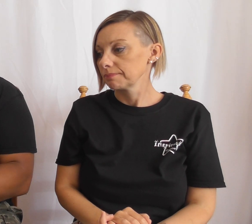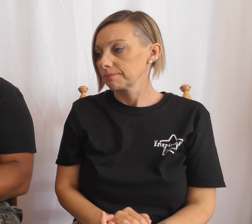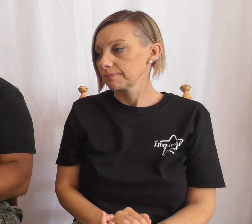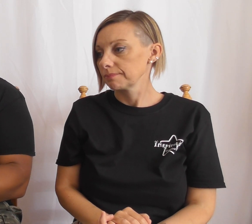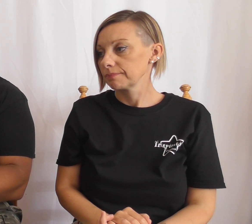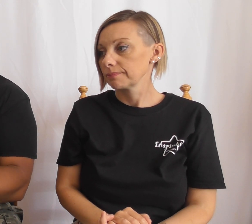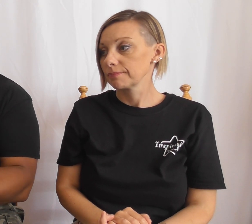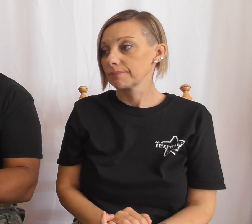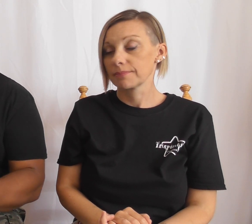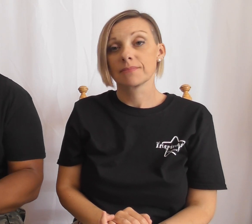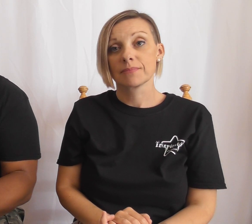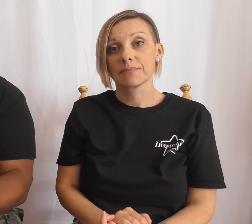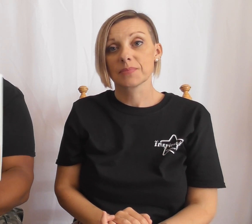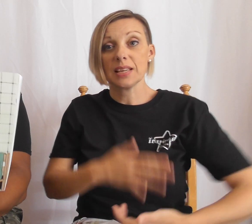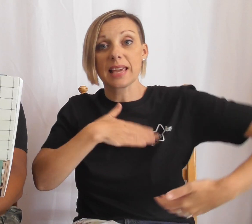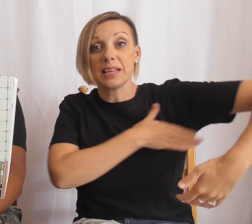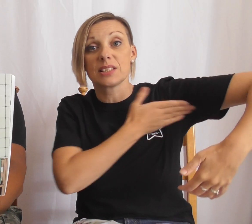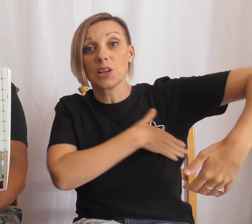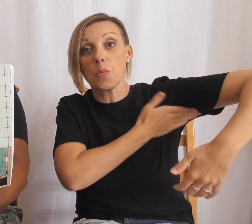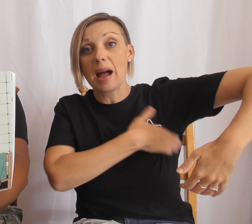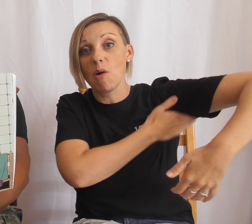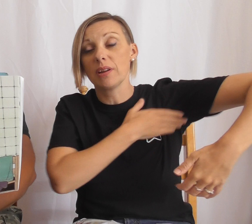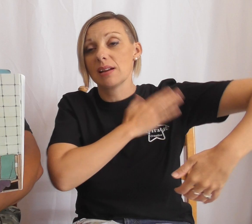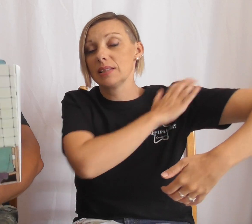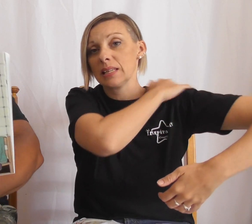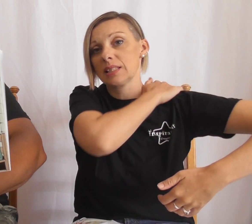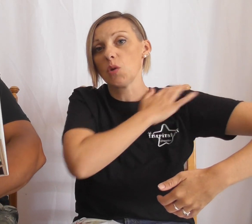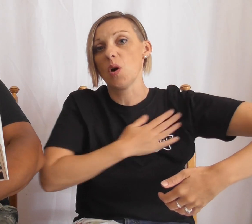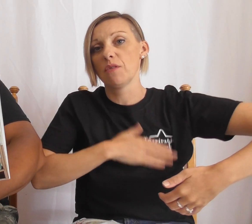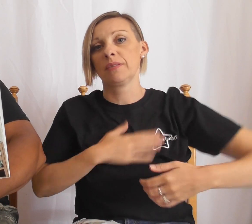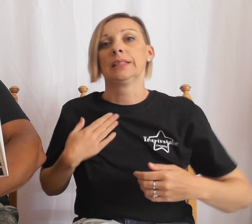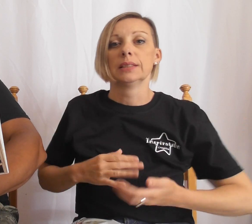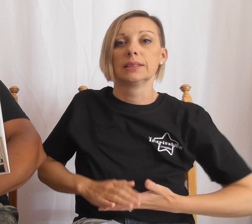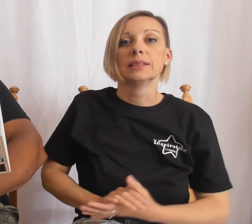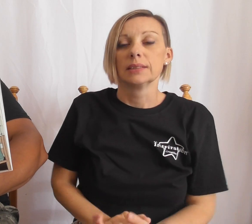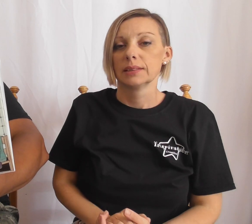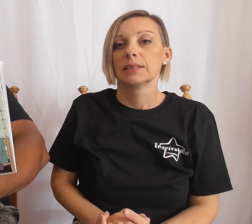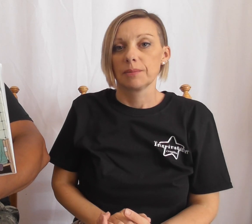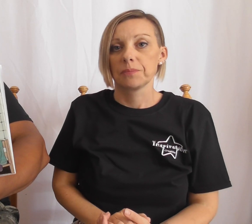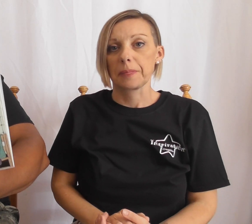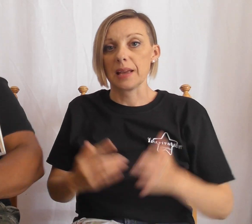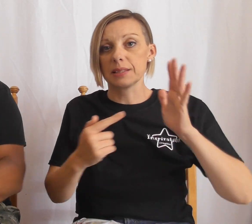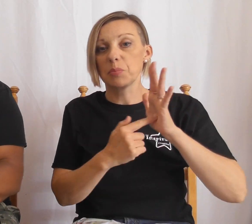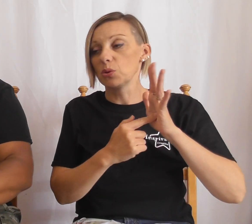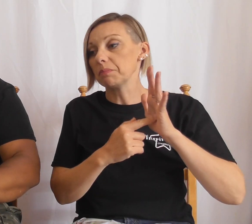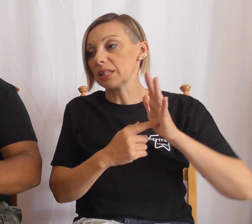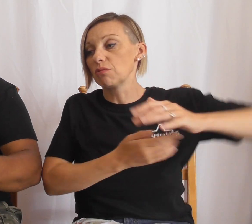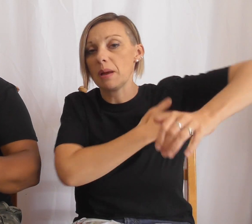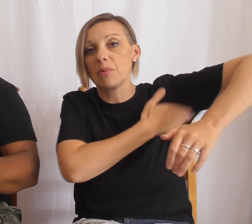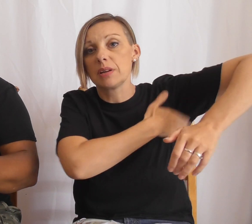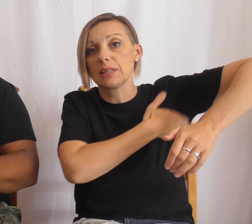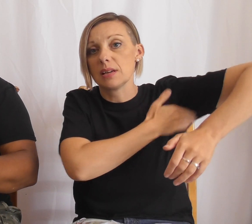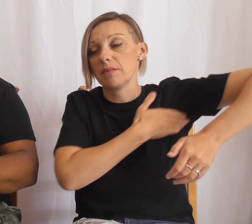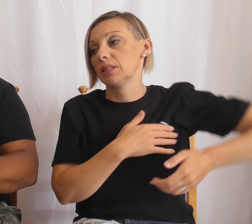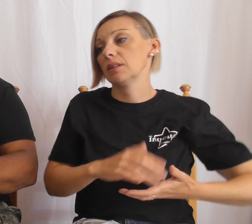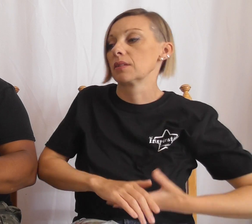Oh, here we are. He's still in the shower. He's not getting out. He's getting his soap out. He's getting his, doing his armpits. That's the important bit to